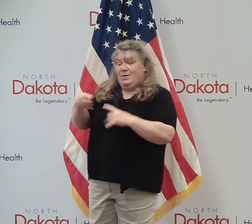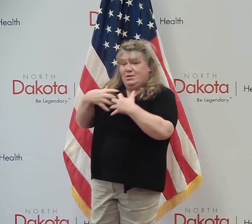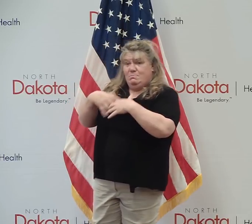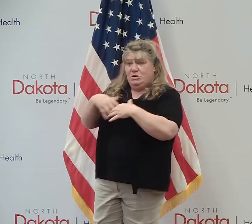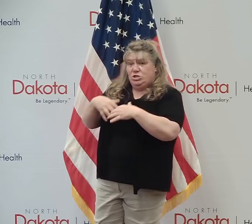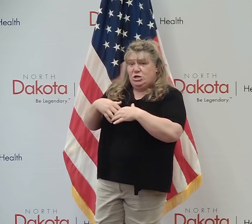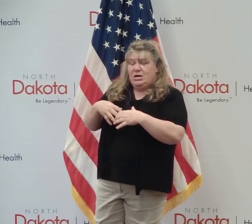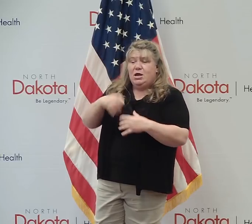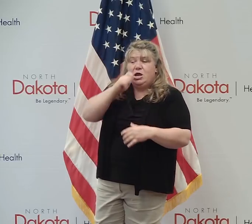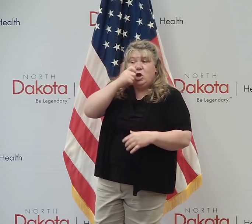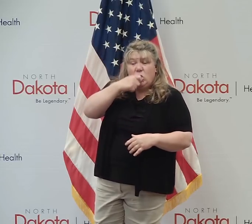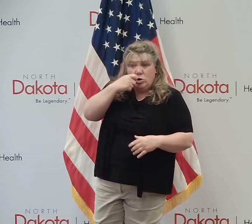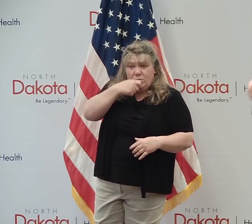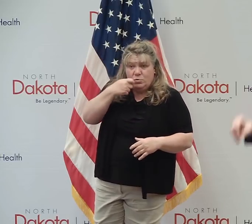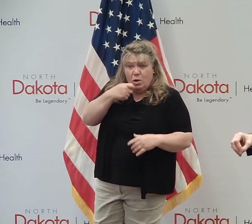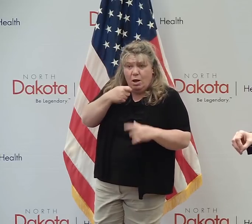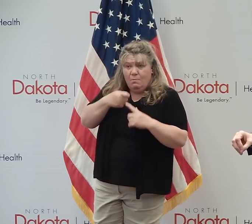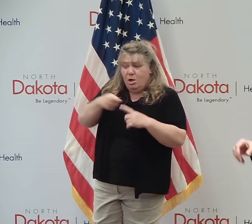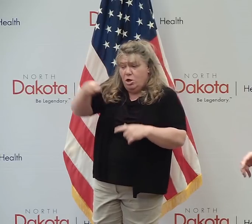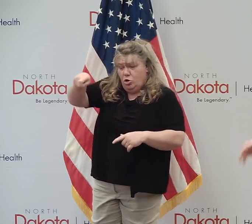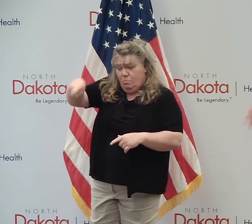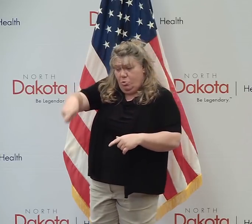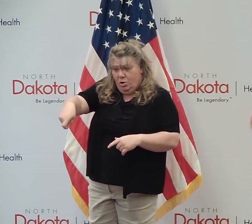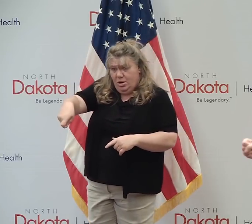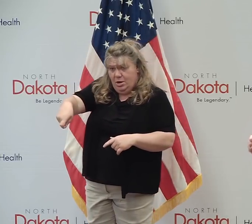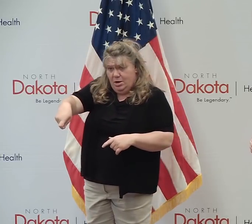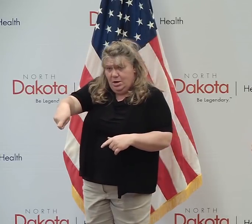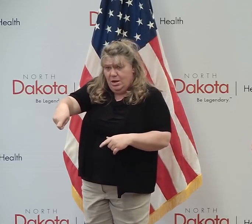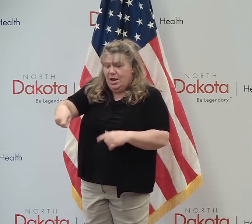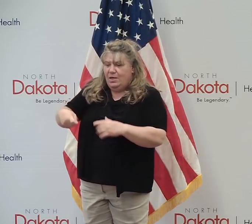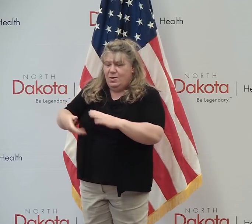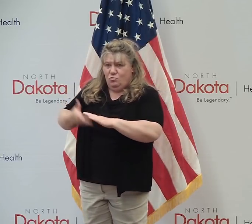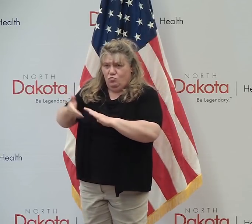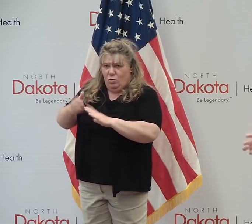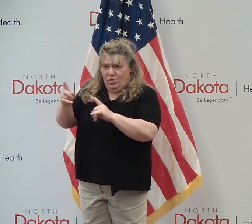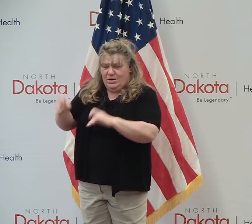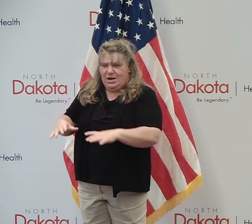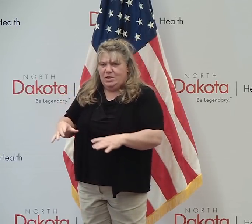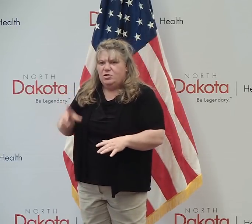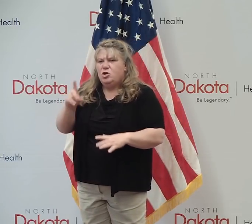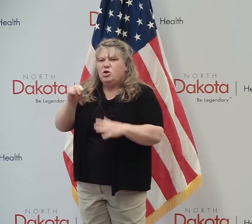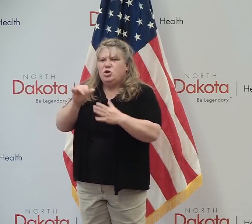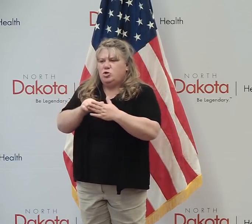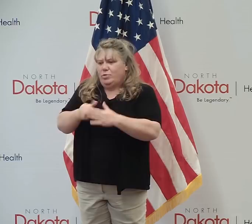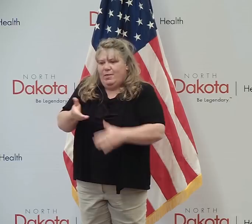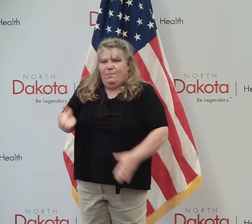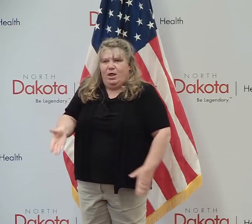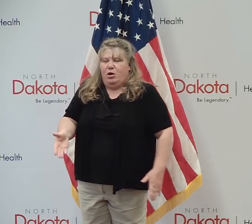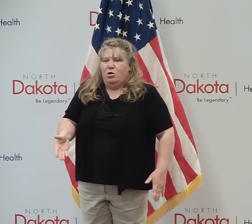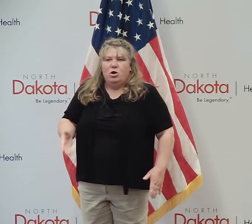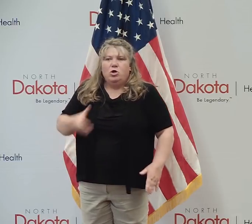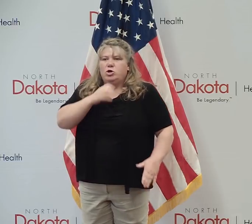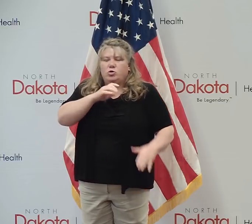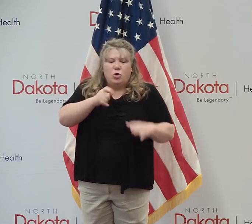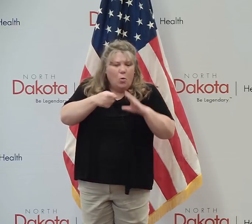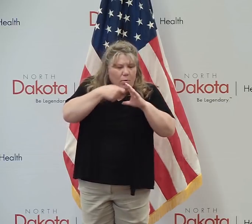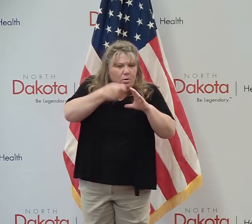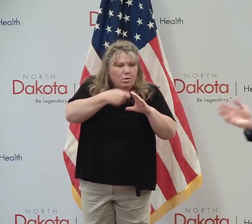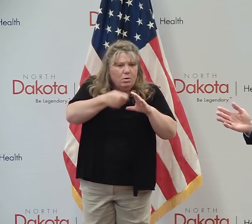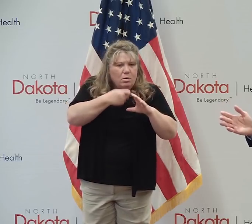you do the swab, and then you put it in the point-of-care machine and run the test. And you do that right there. You don't take the